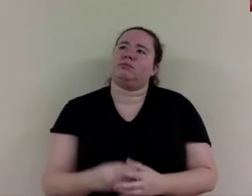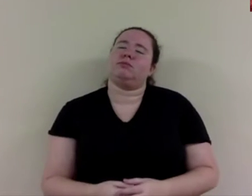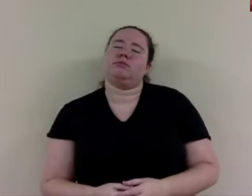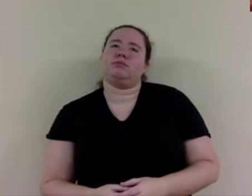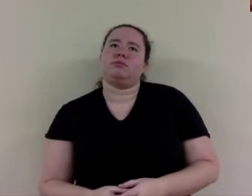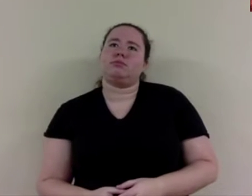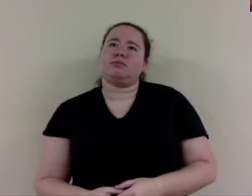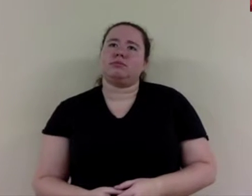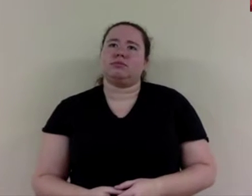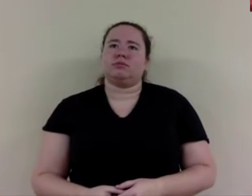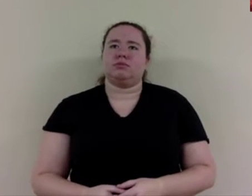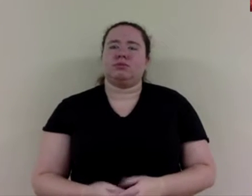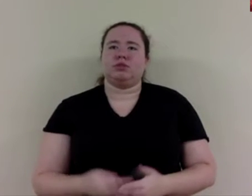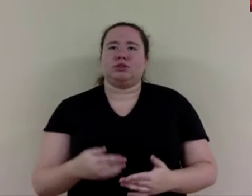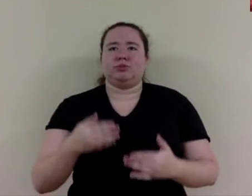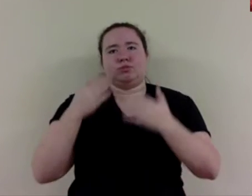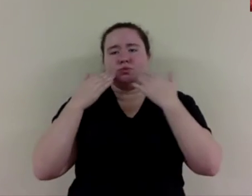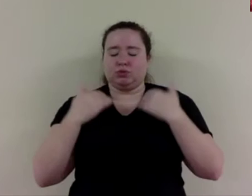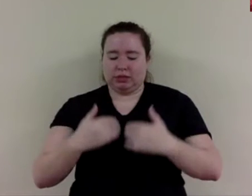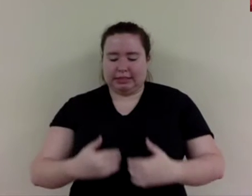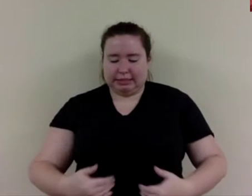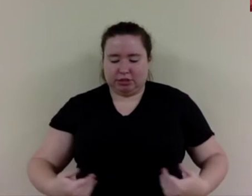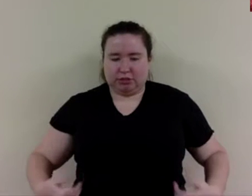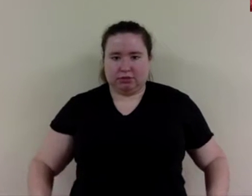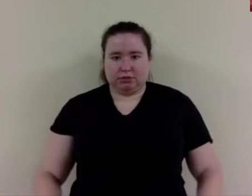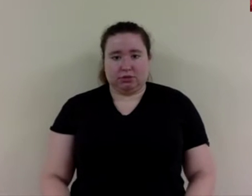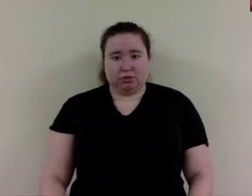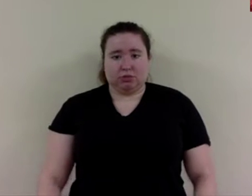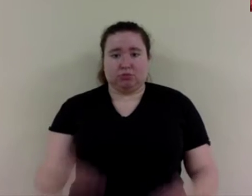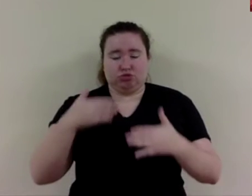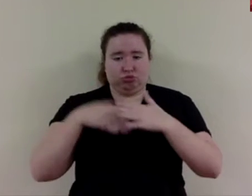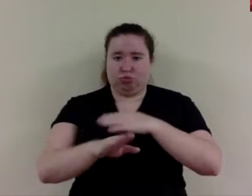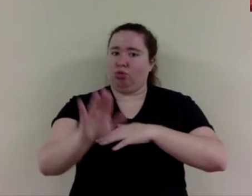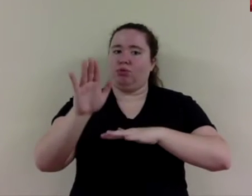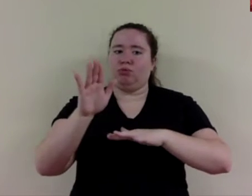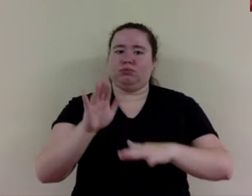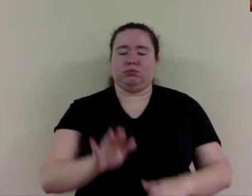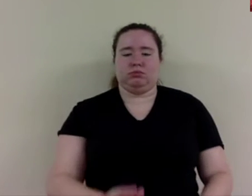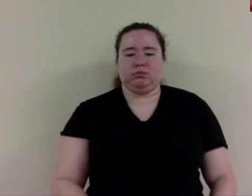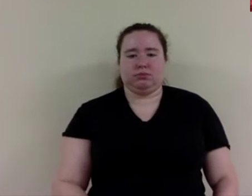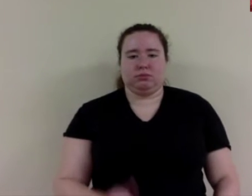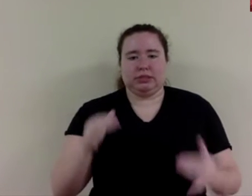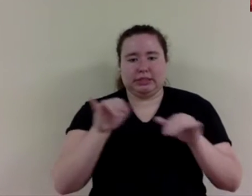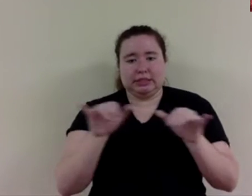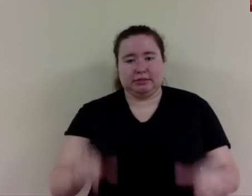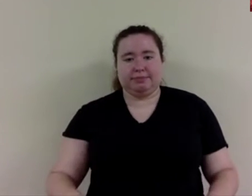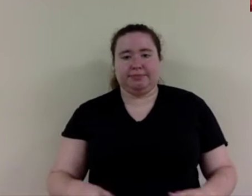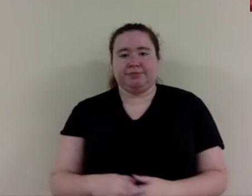lentils, and we're going to start a journey through the digestive system, and we're going to see what happens along the way. We're going to primarily keep track of